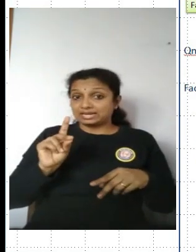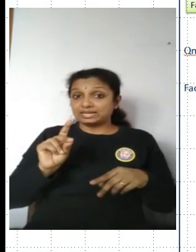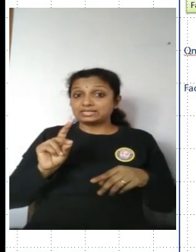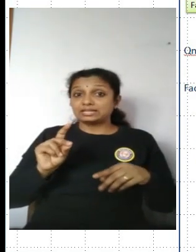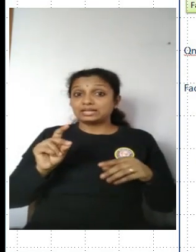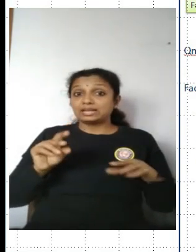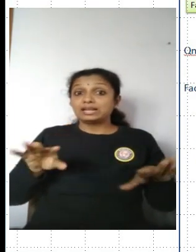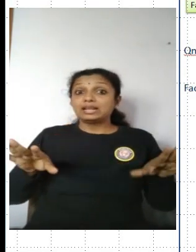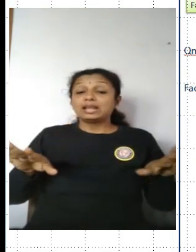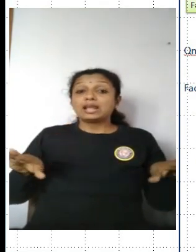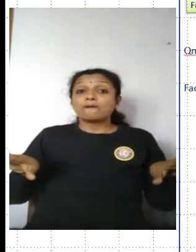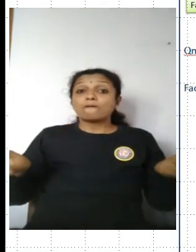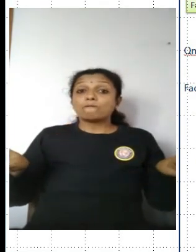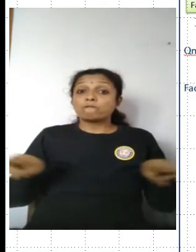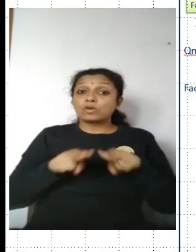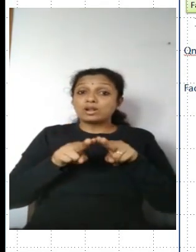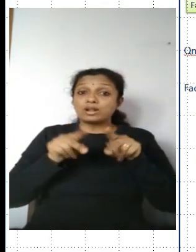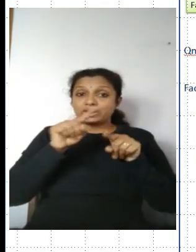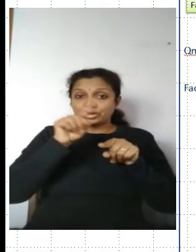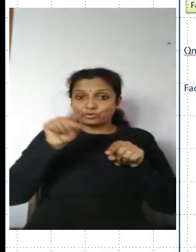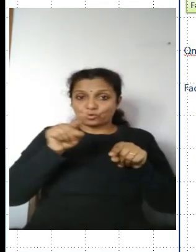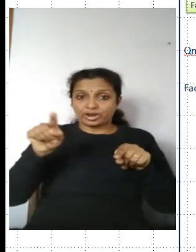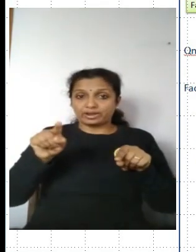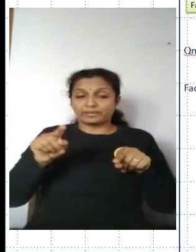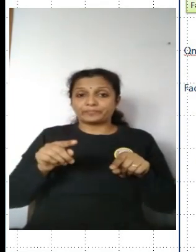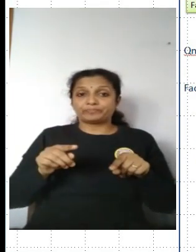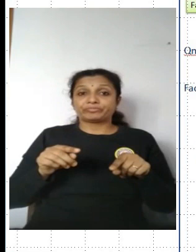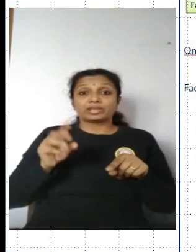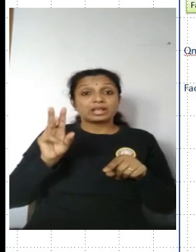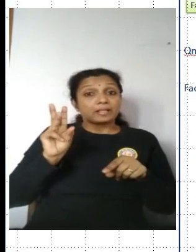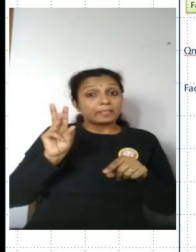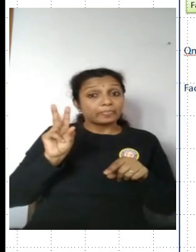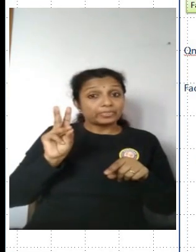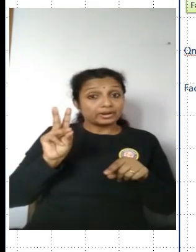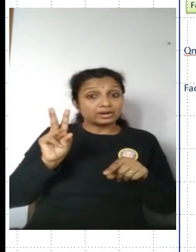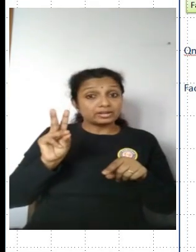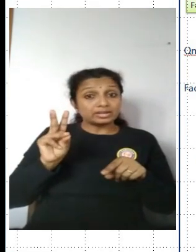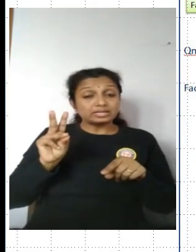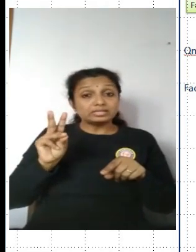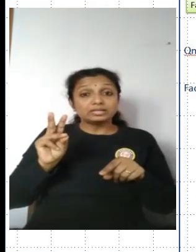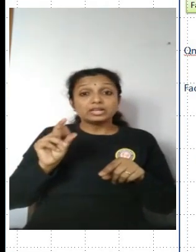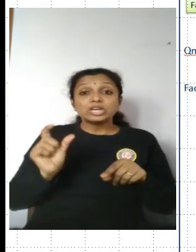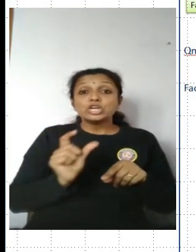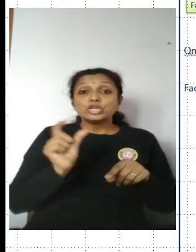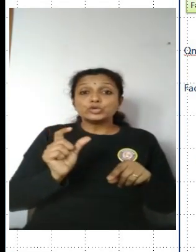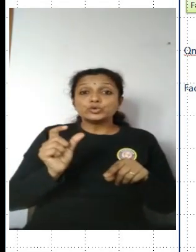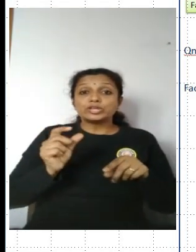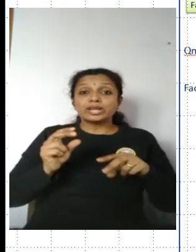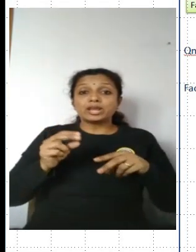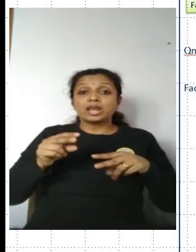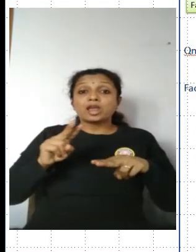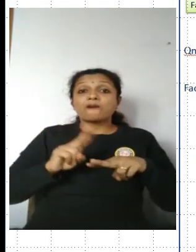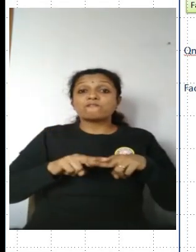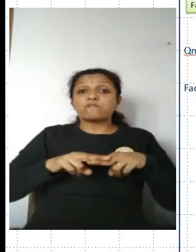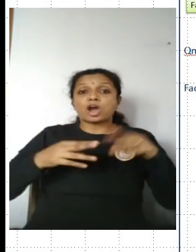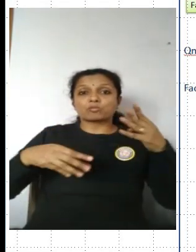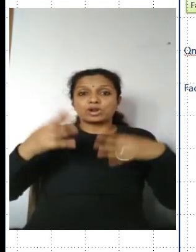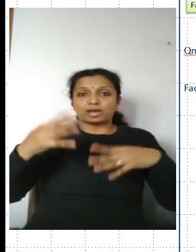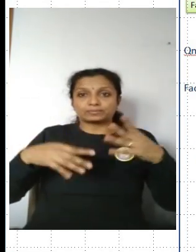methods of solving. One is factorization. Second is completing